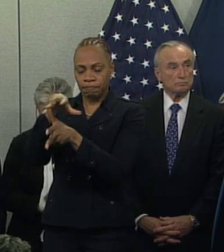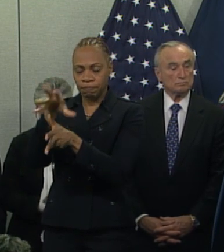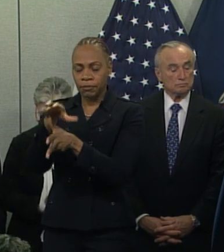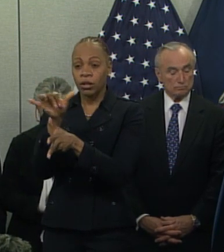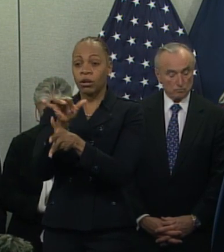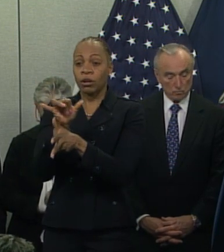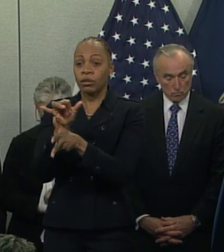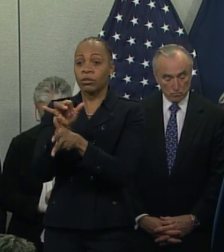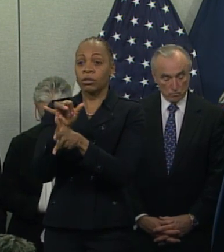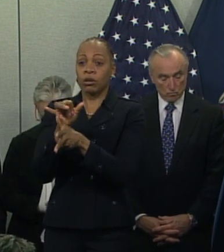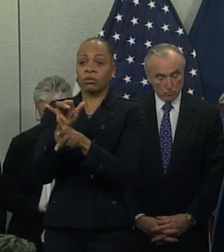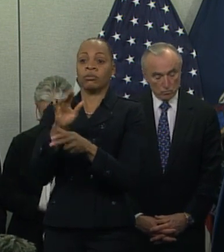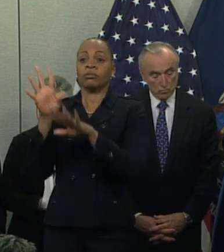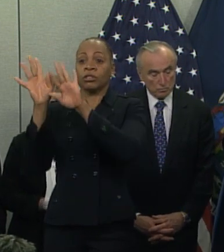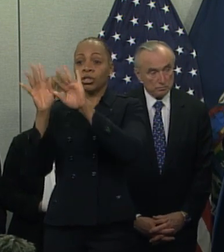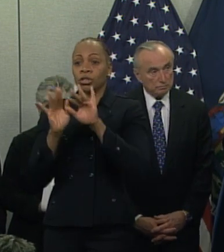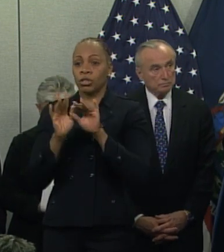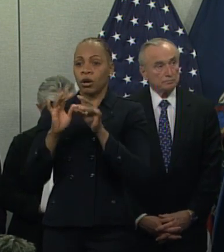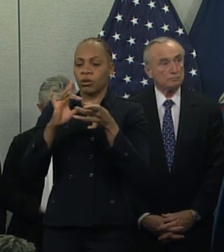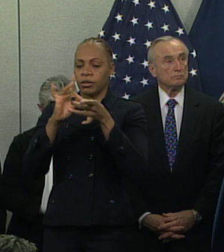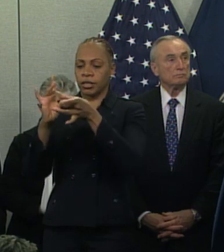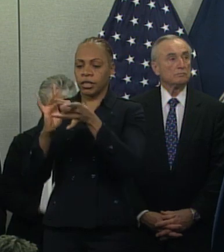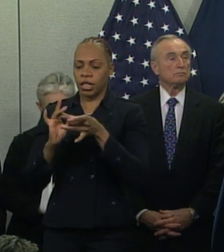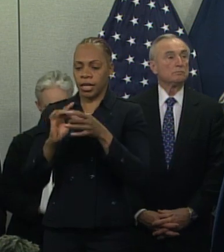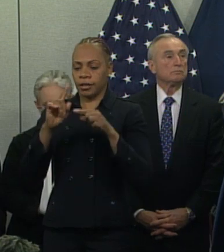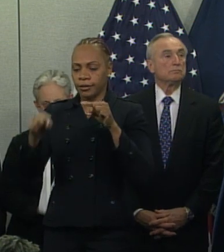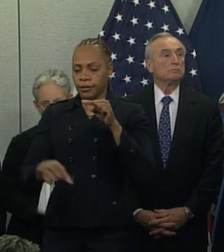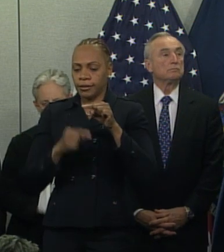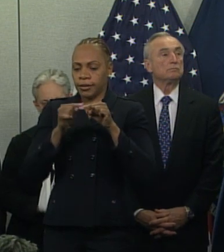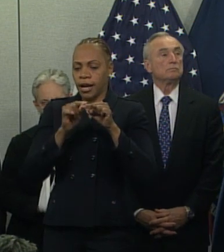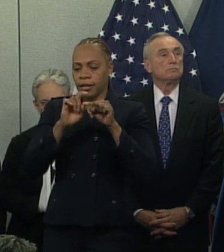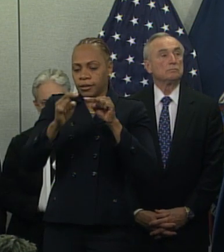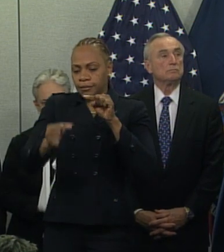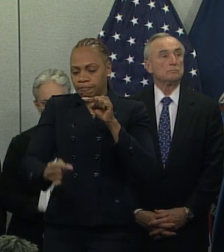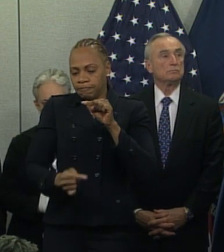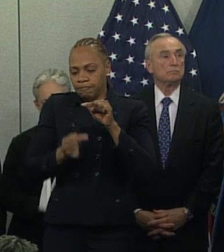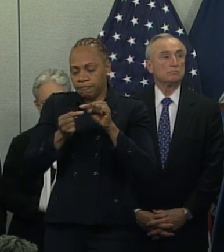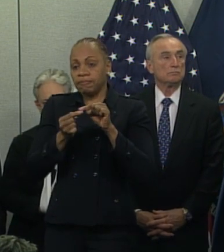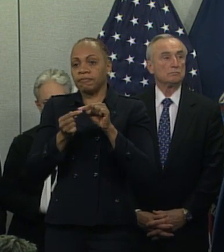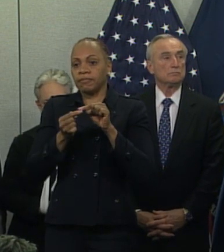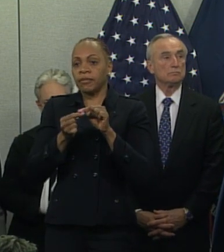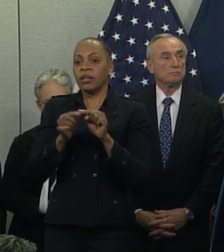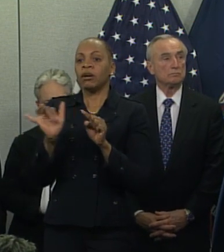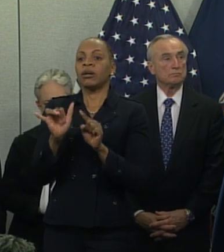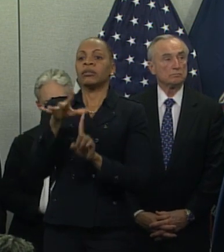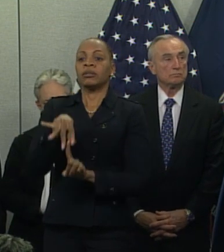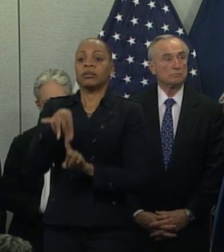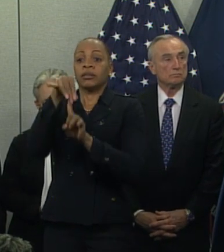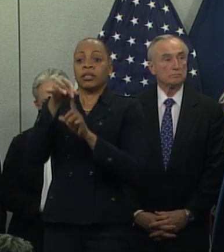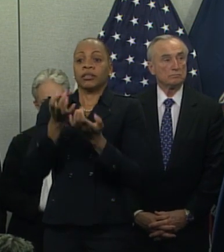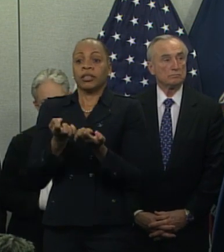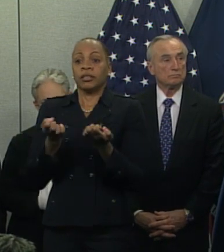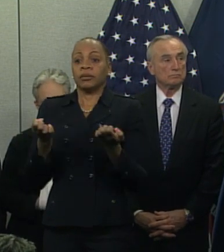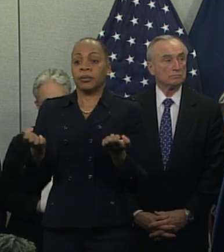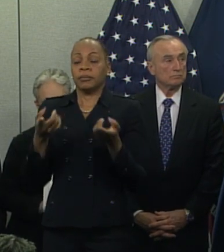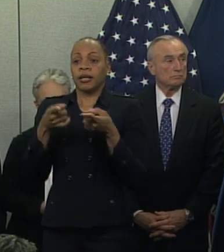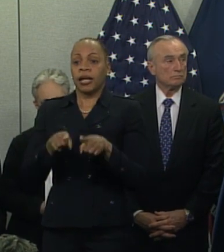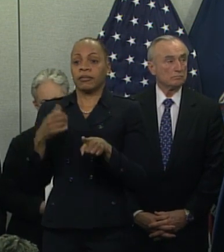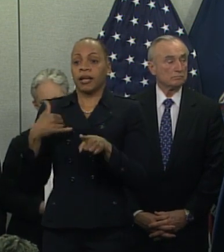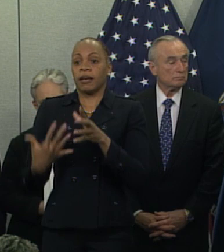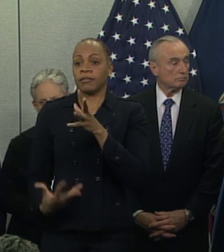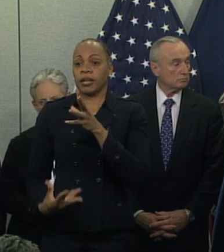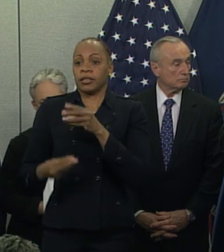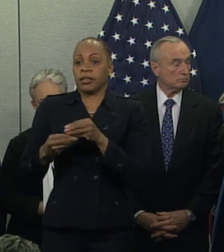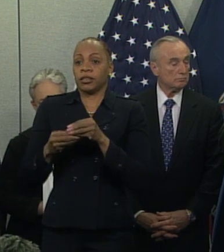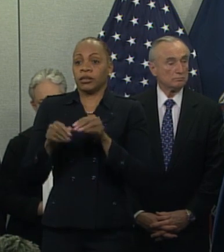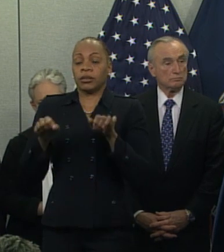snow chains on their tires and snow removal equipment and other special equipment on board. So we have additional capacity,